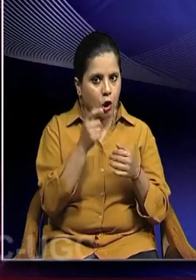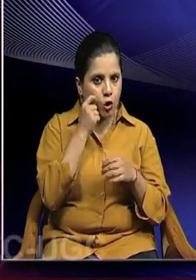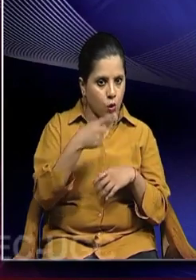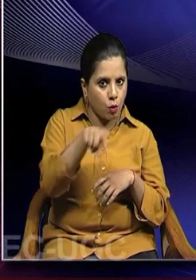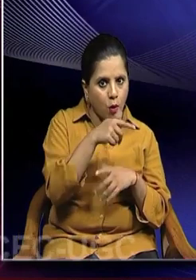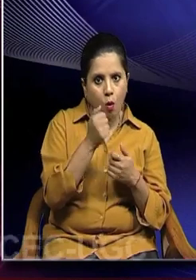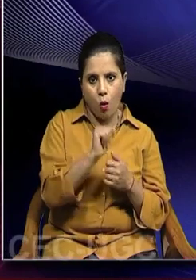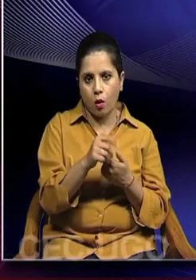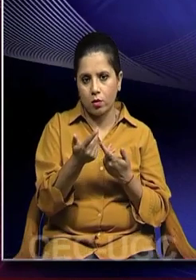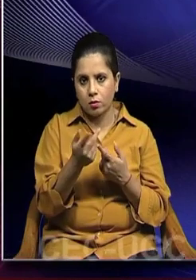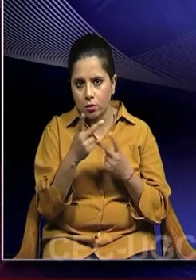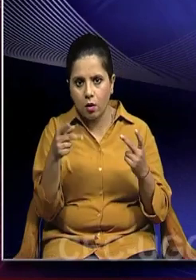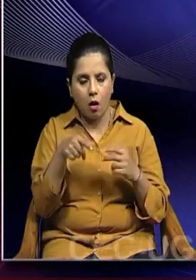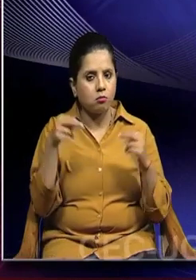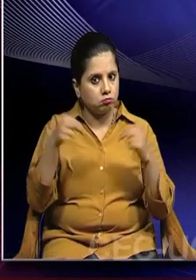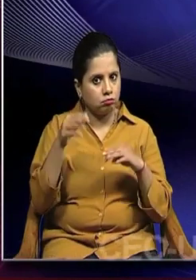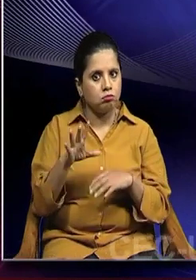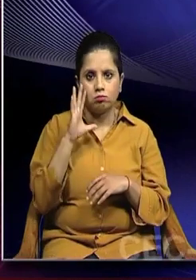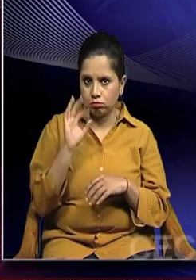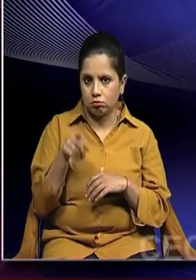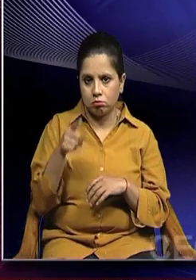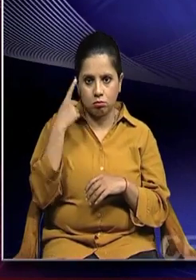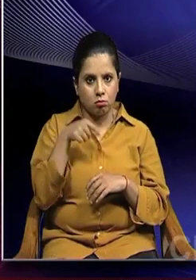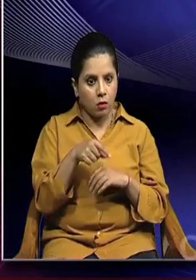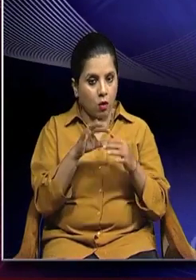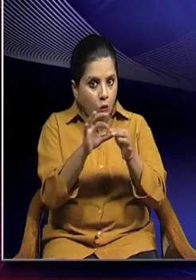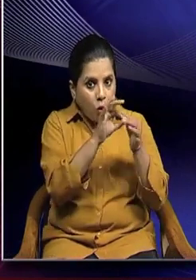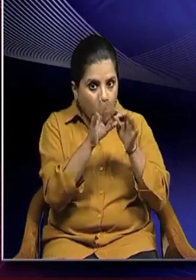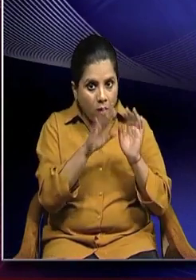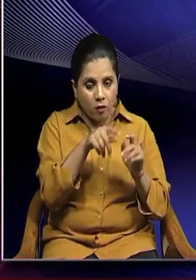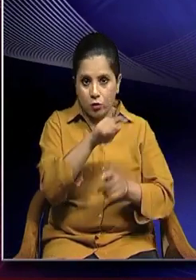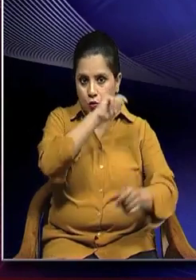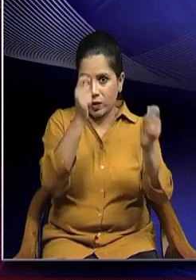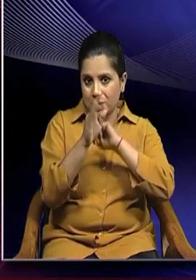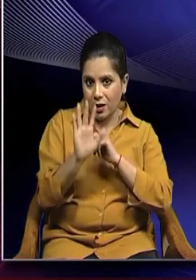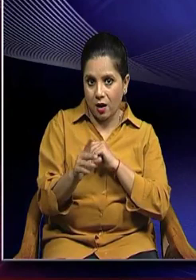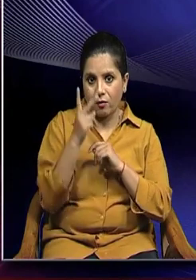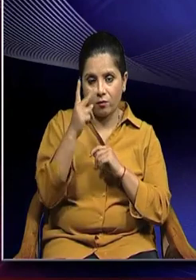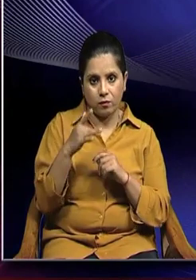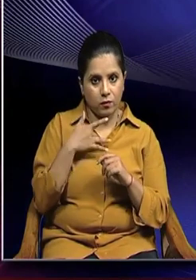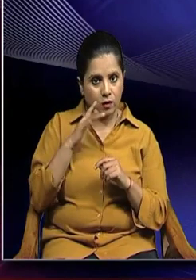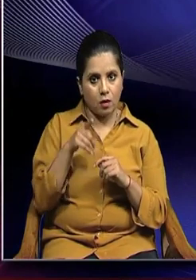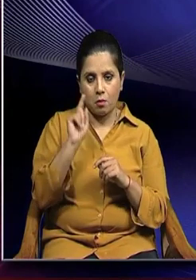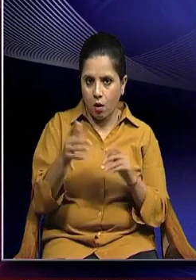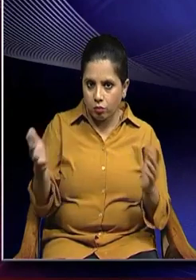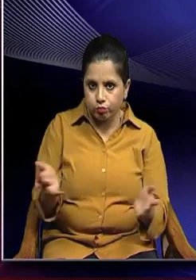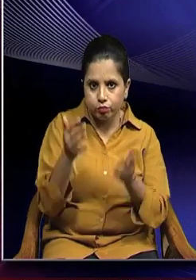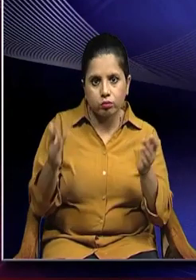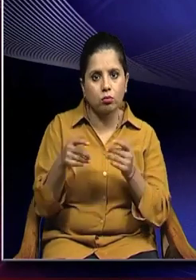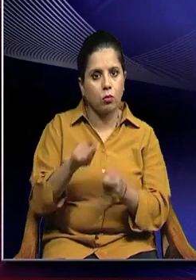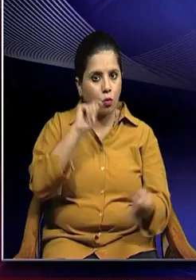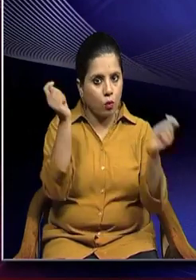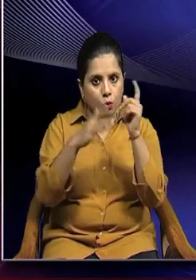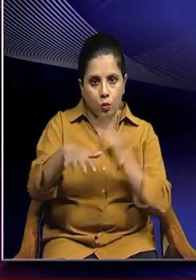beings is very much needed. Cooperation is transformational in nature, and it promotes cooperation